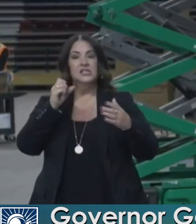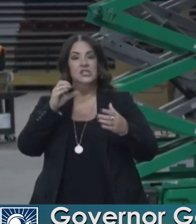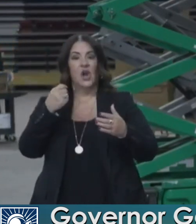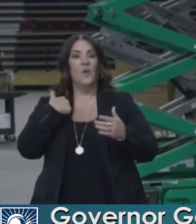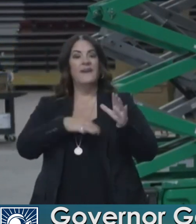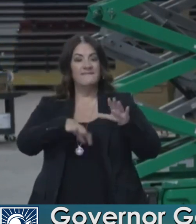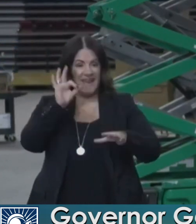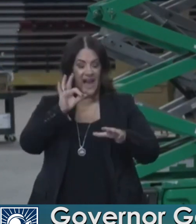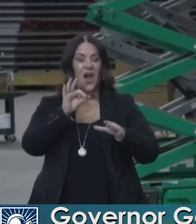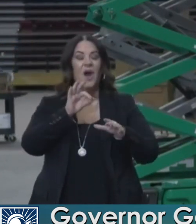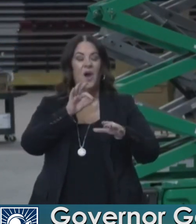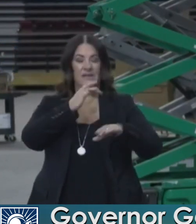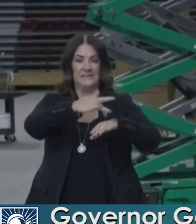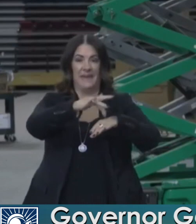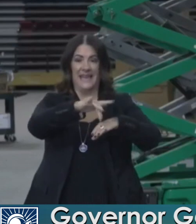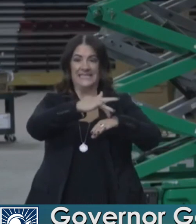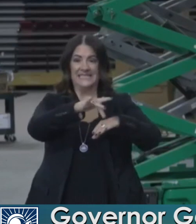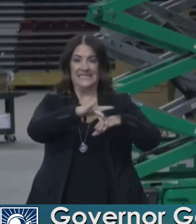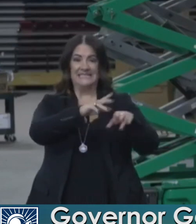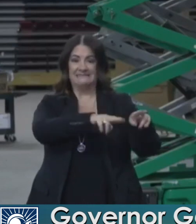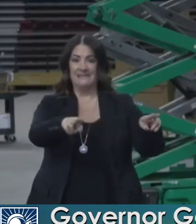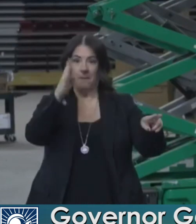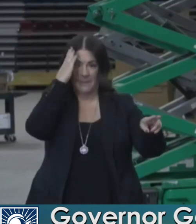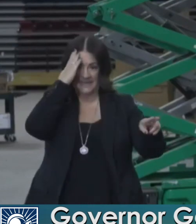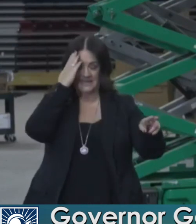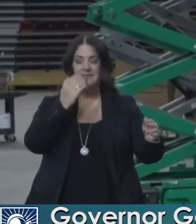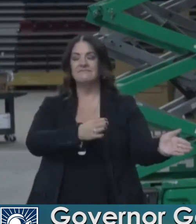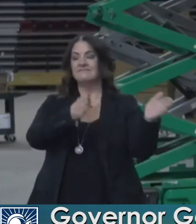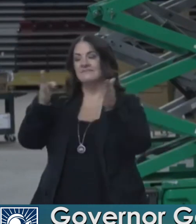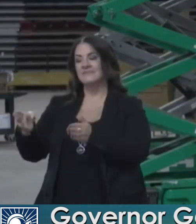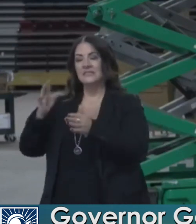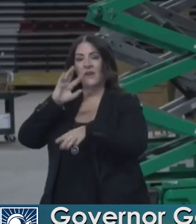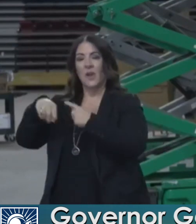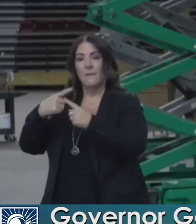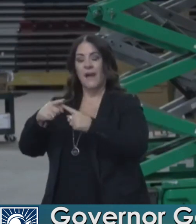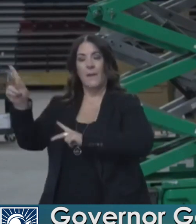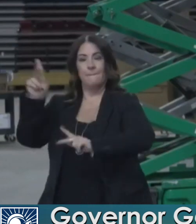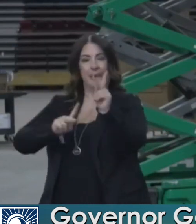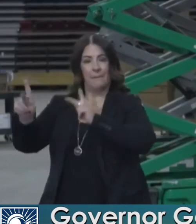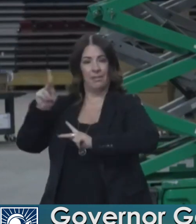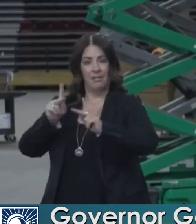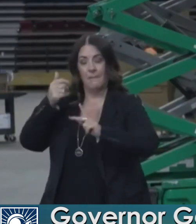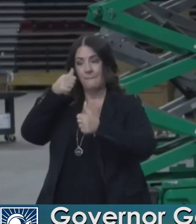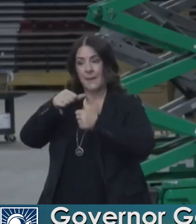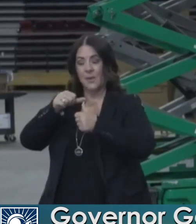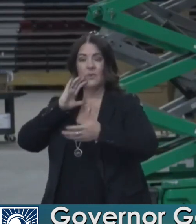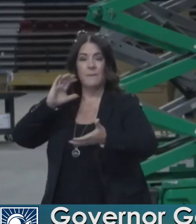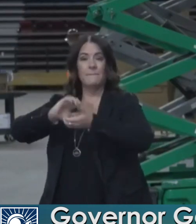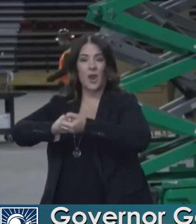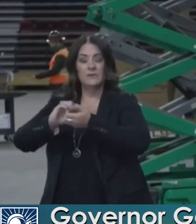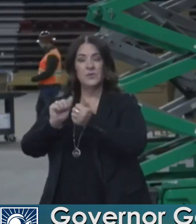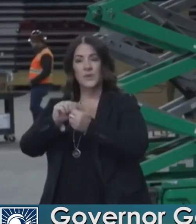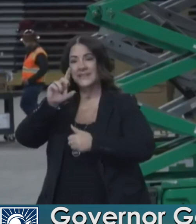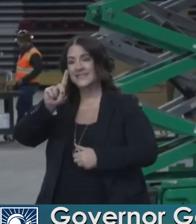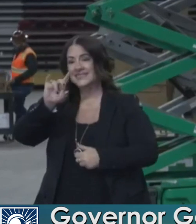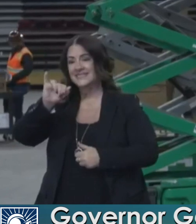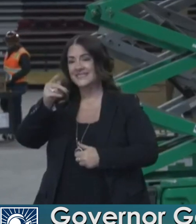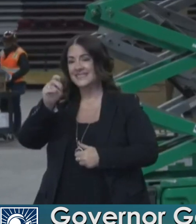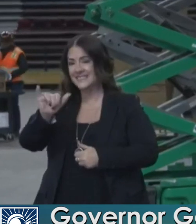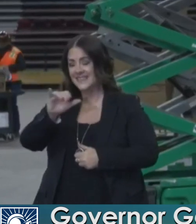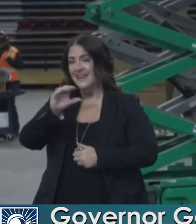And just to explain a little bit about how these things are working, the hospitals, I talked about the partnership with Kaiser and Dignity